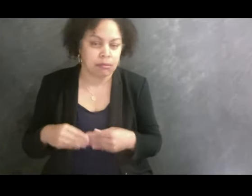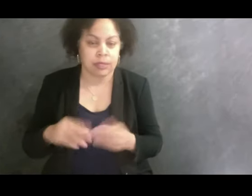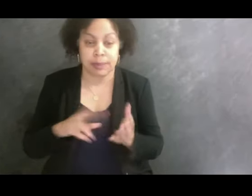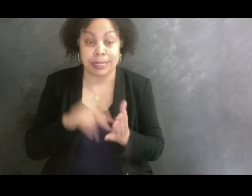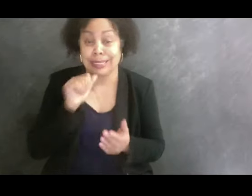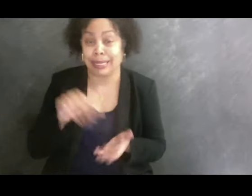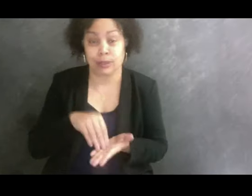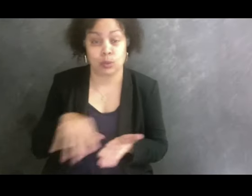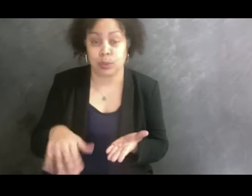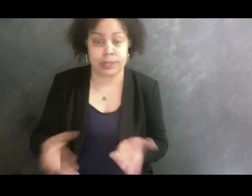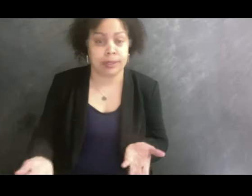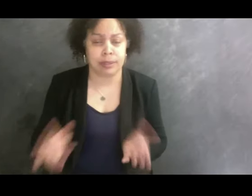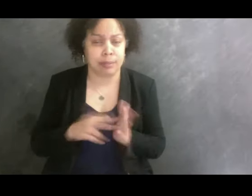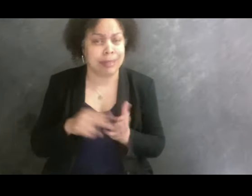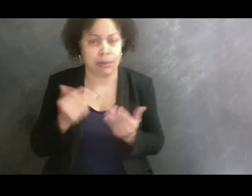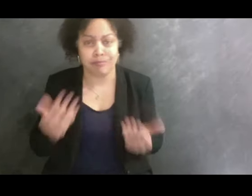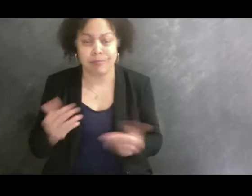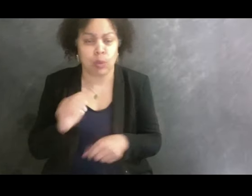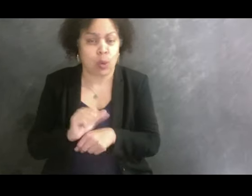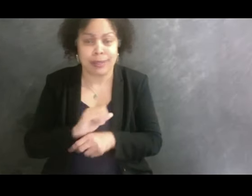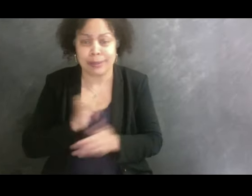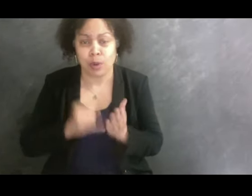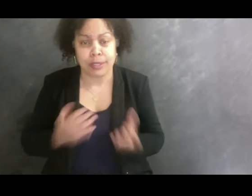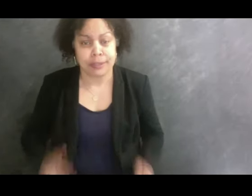You have to be out there working in some kind of way.